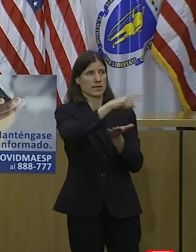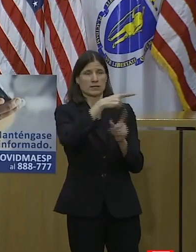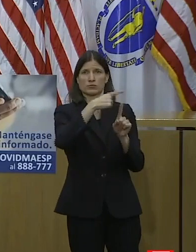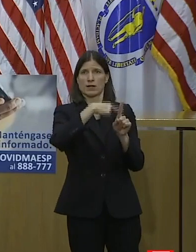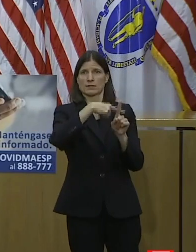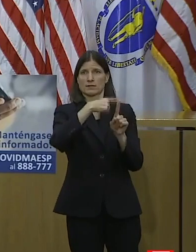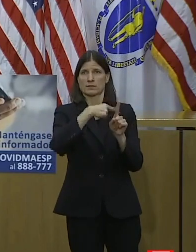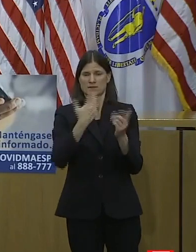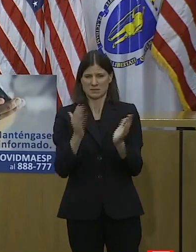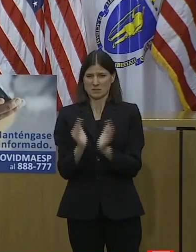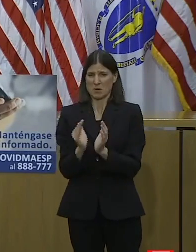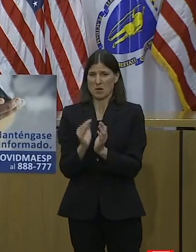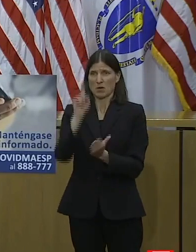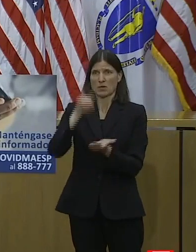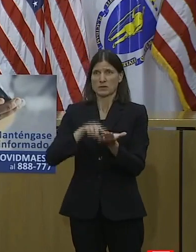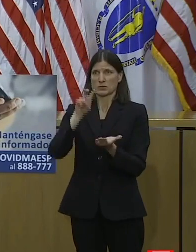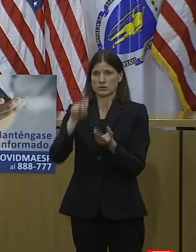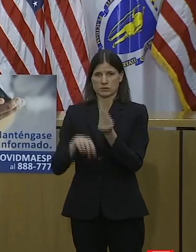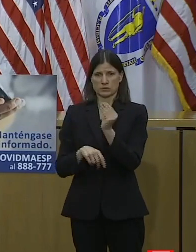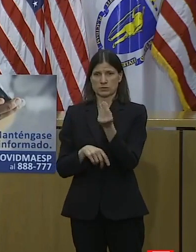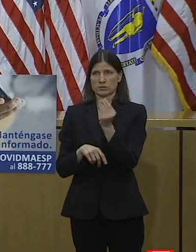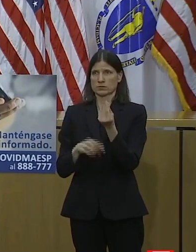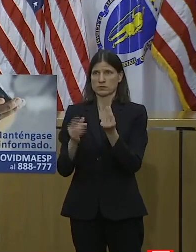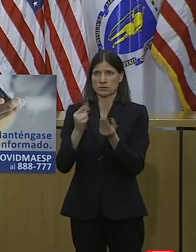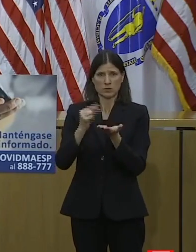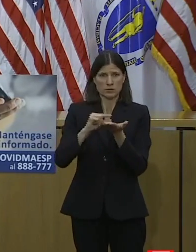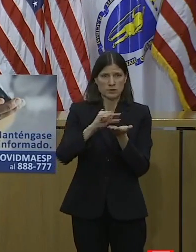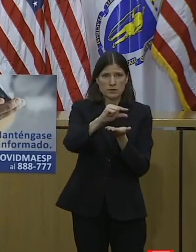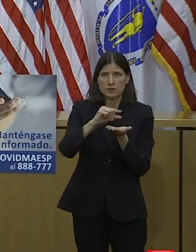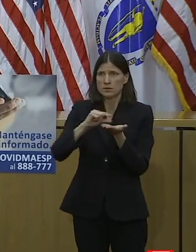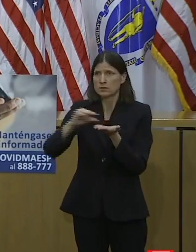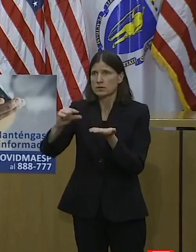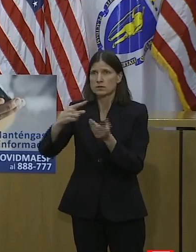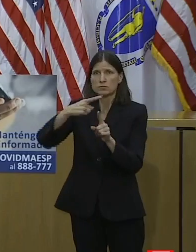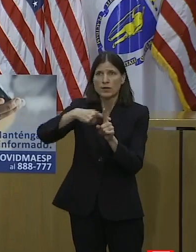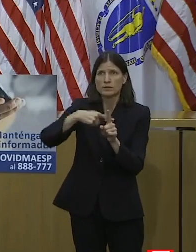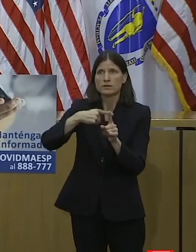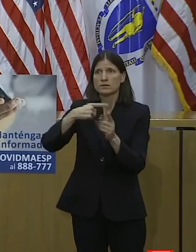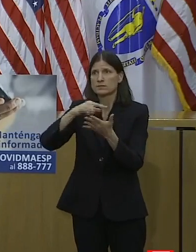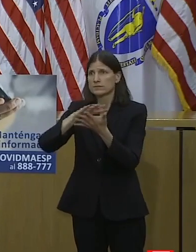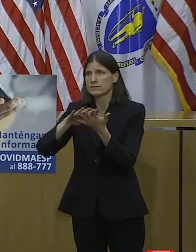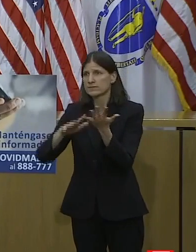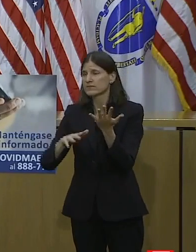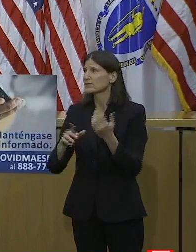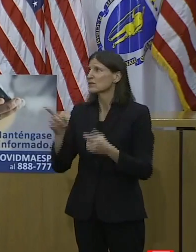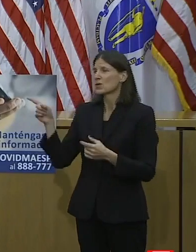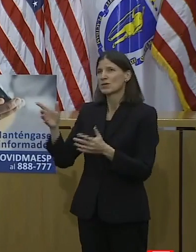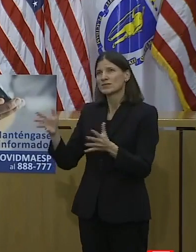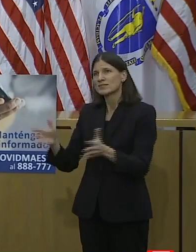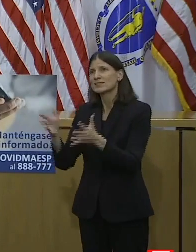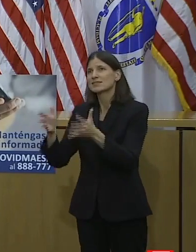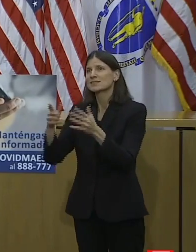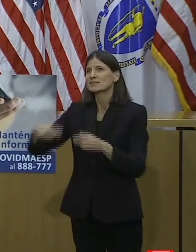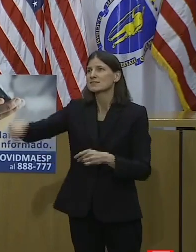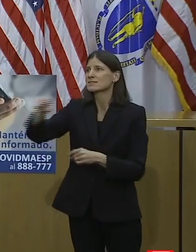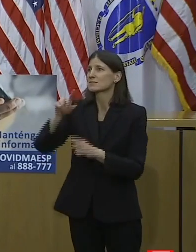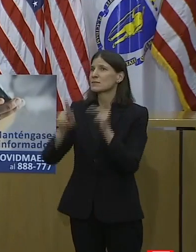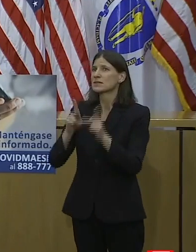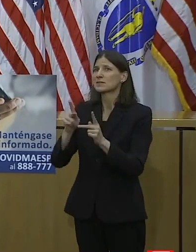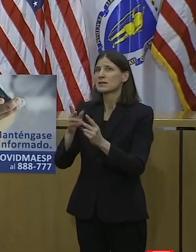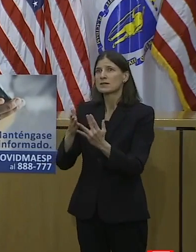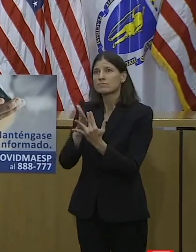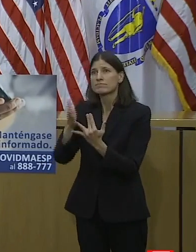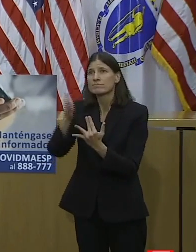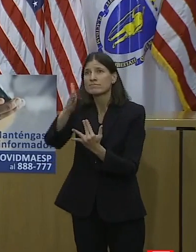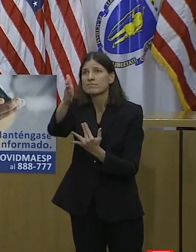we're ramming as many people as we possibly can properly through the unemployment, the existing unemployment system, and why we're working